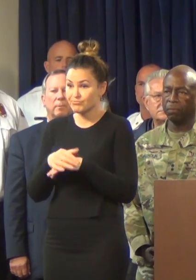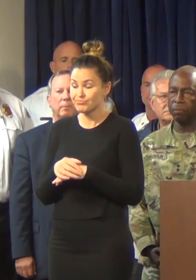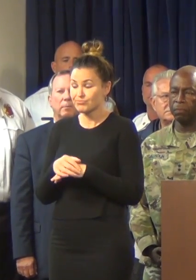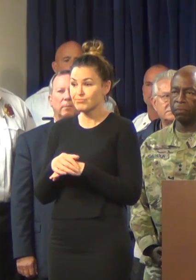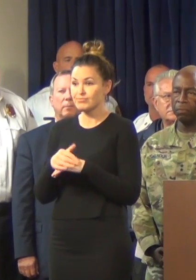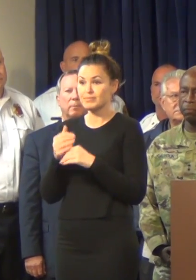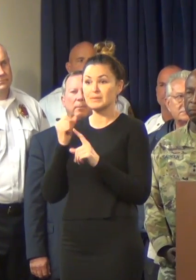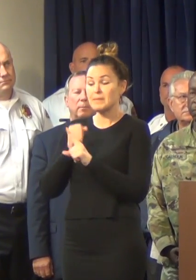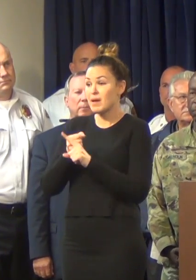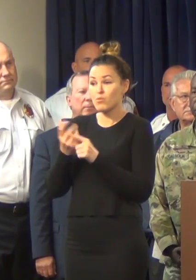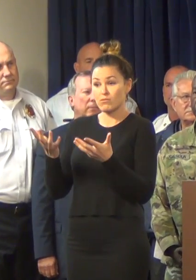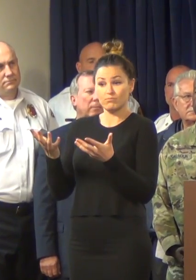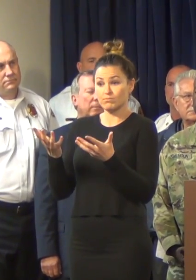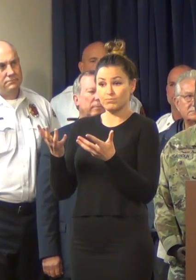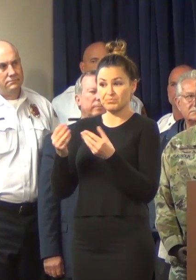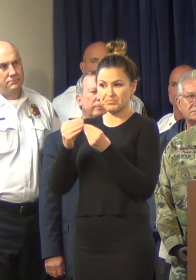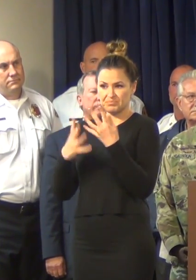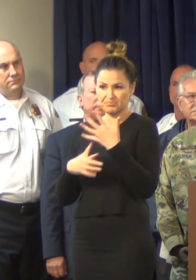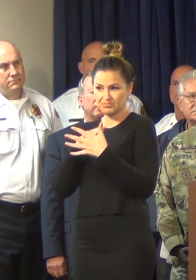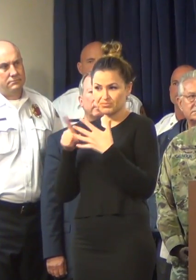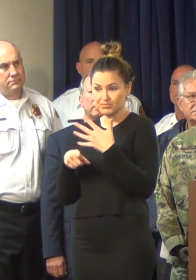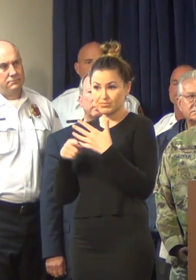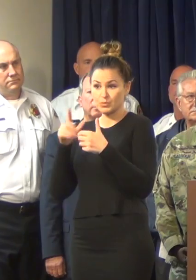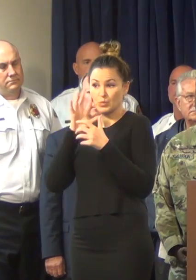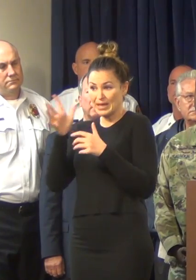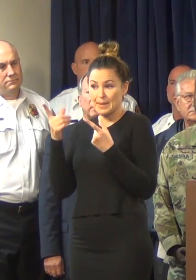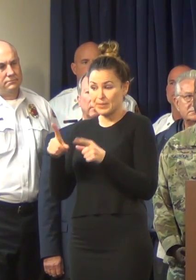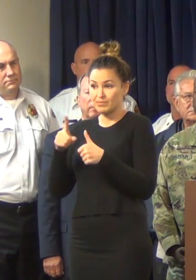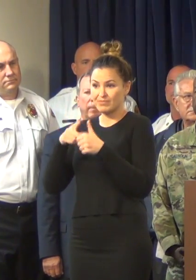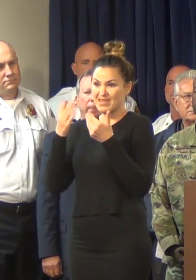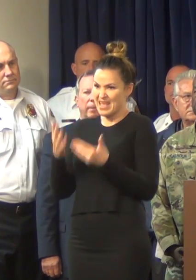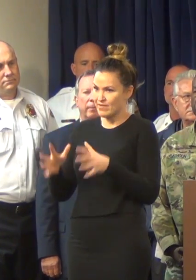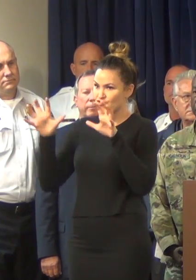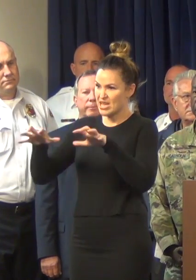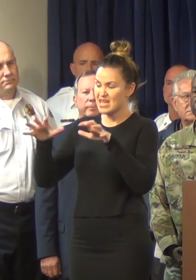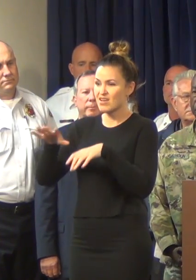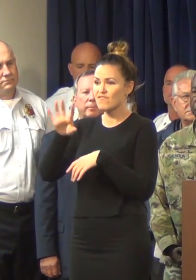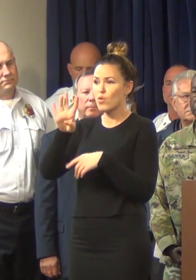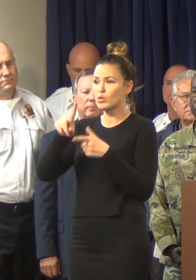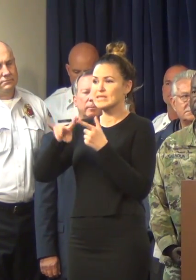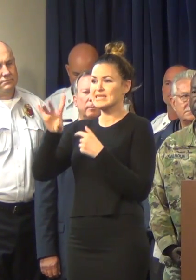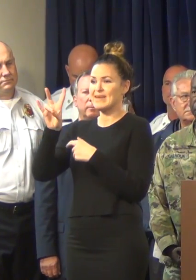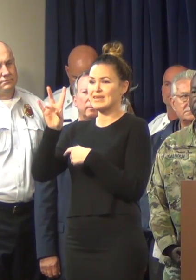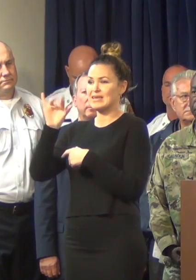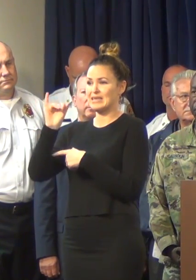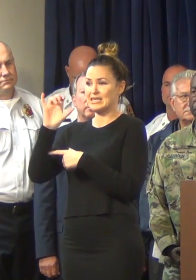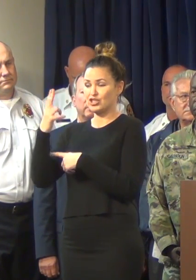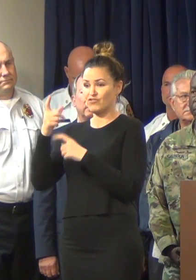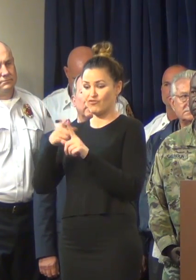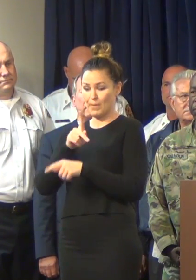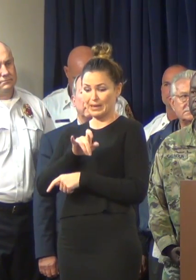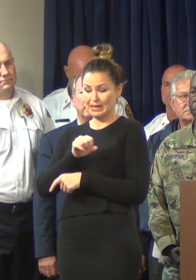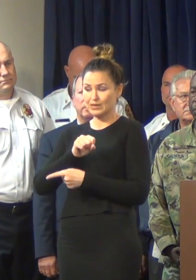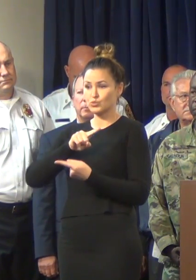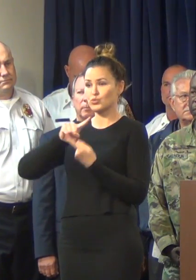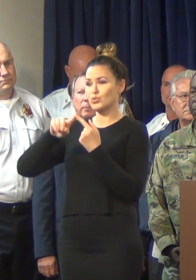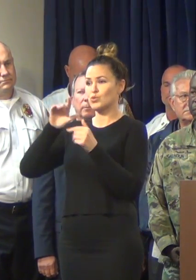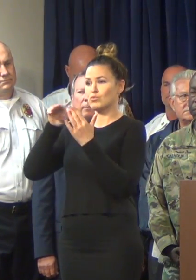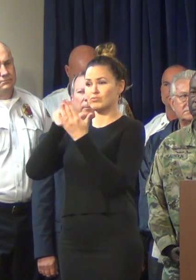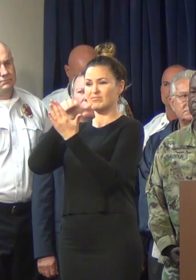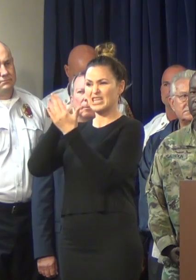Here are the impacts. Heavy rain. Forecasts project 4 to 7 inches from the Upper Keys northward to the coastal east